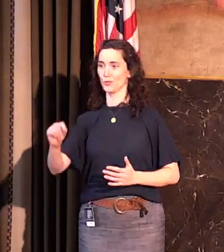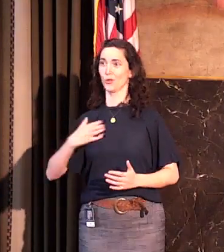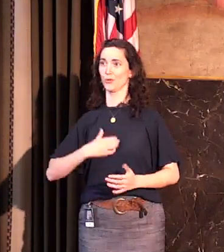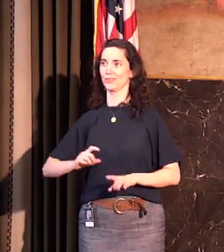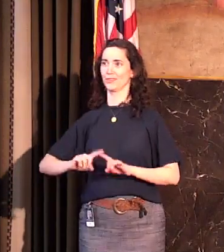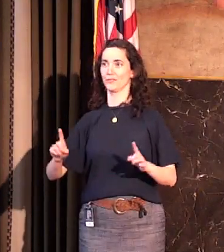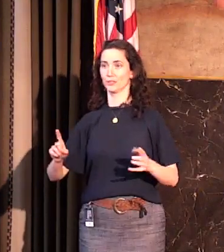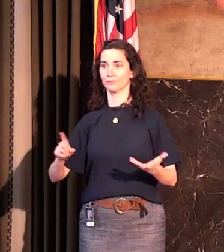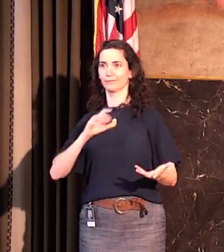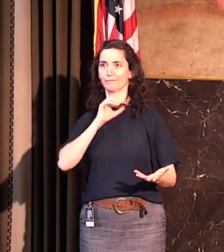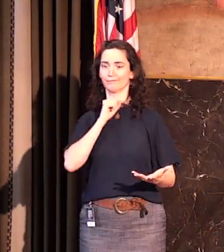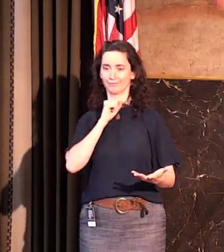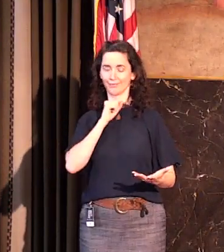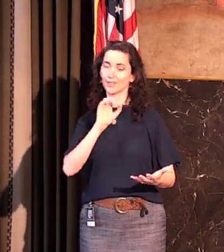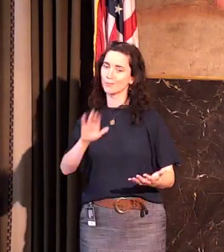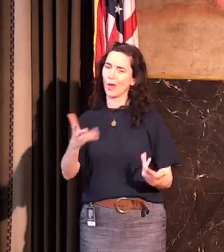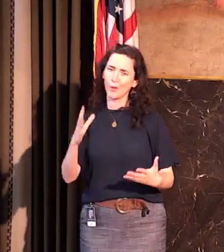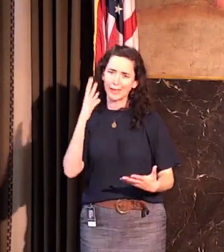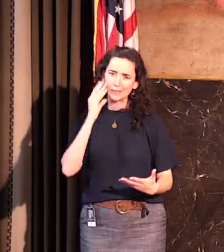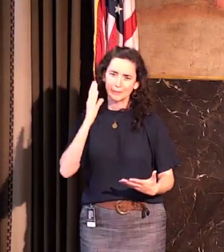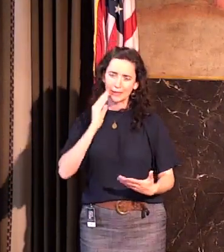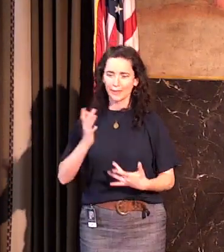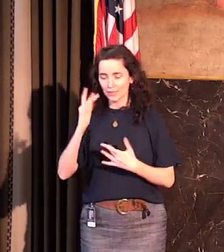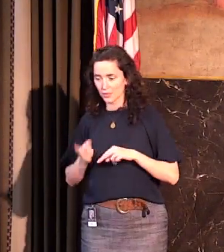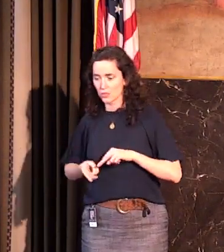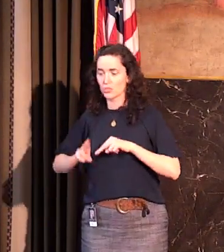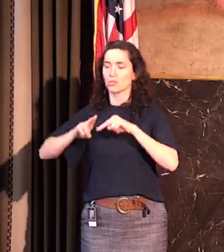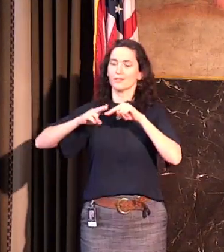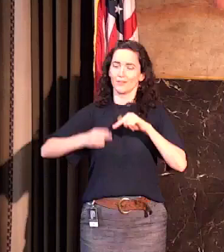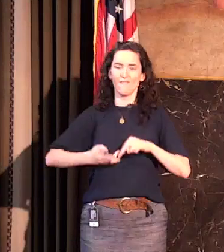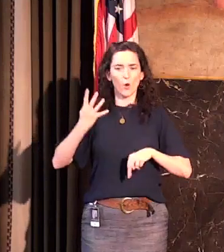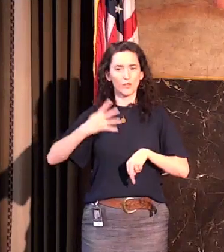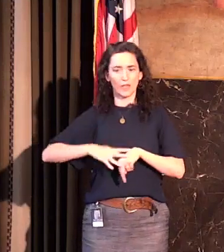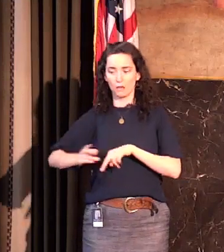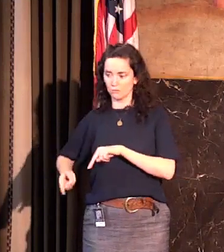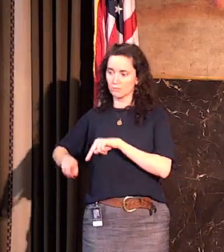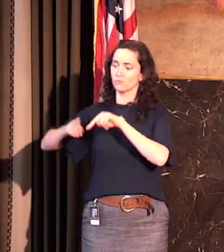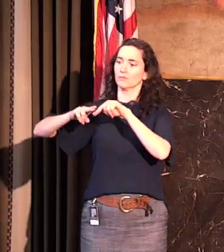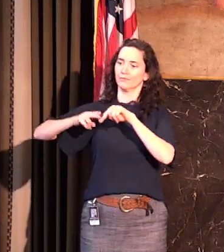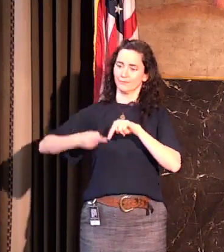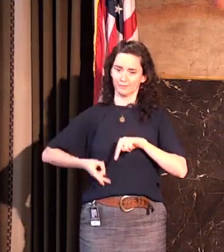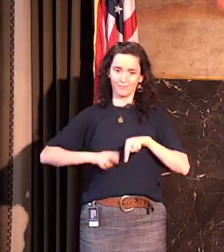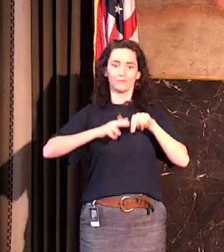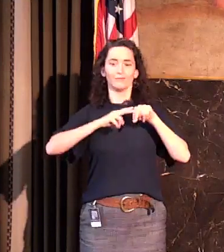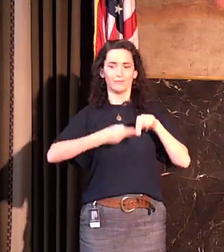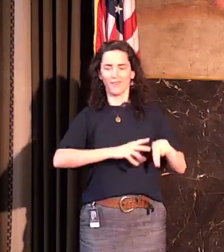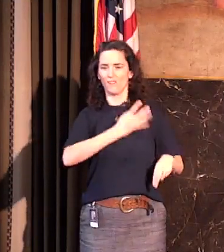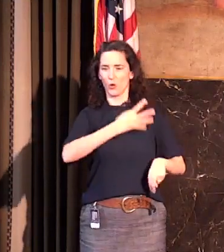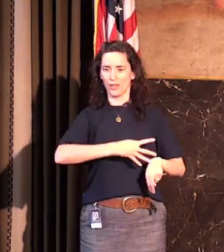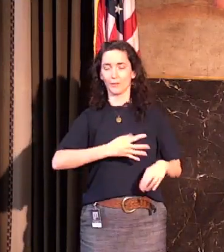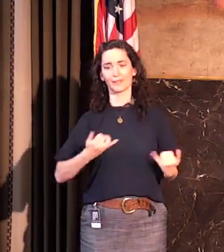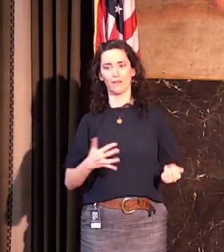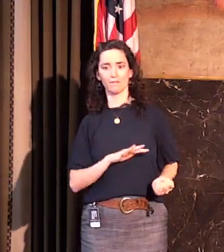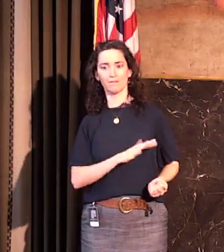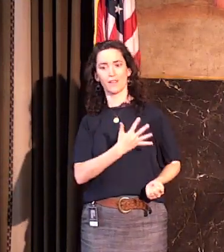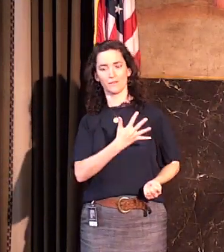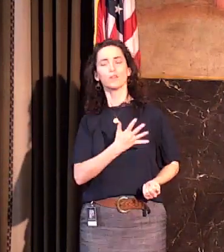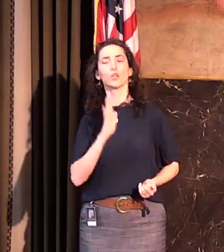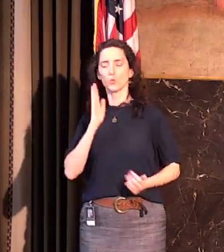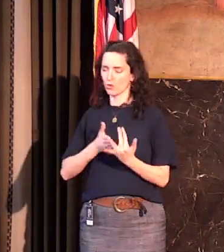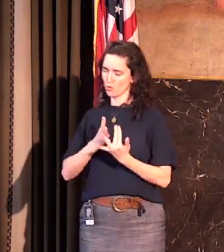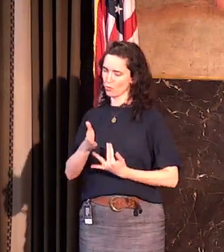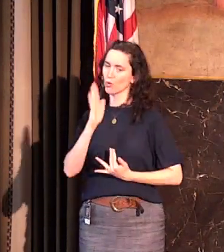been here 4 times before in the middle of a surge, and just like those 4 times, we will get through this. I genuinely believe that. I'm